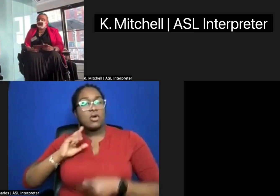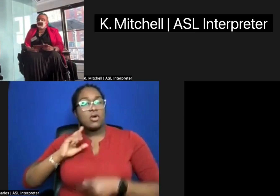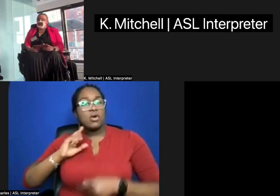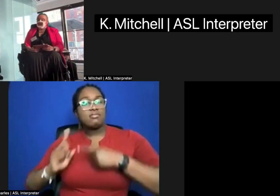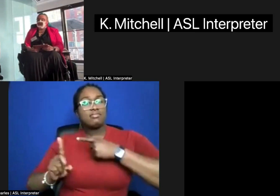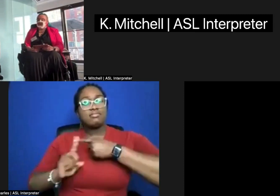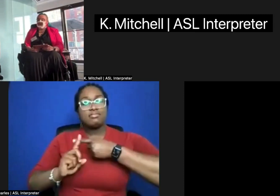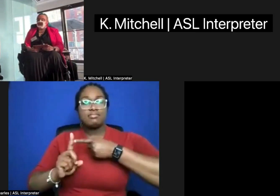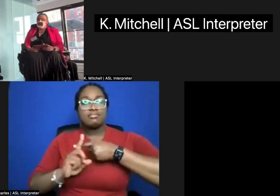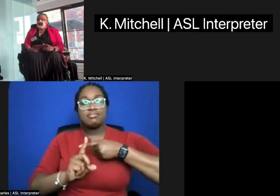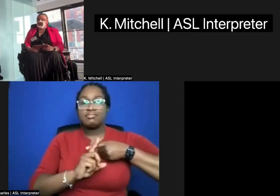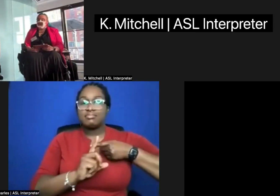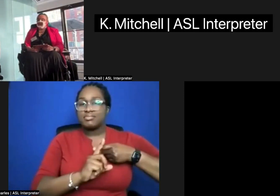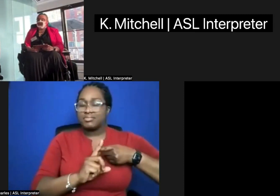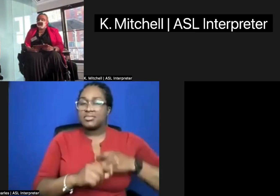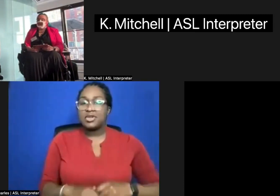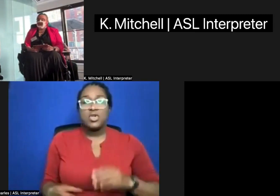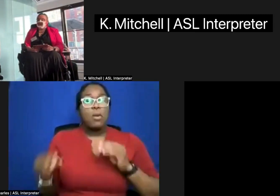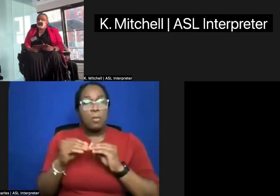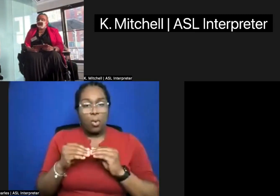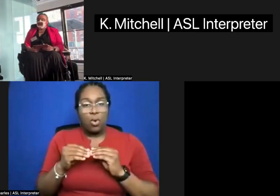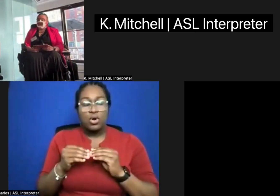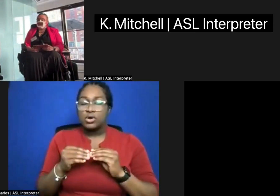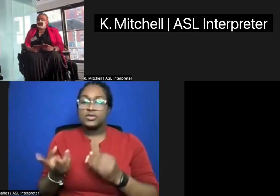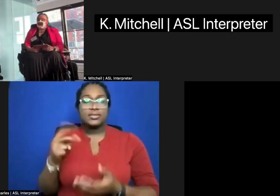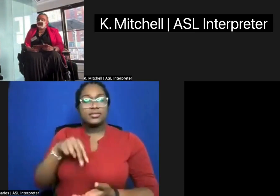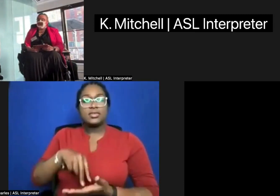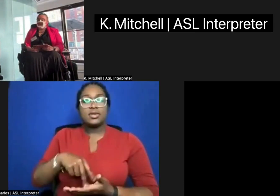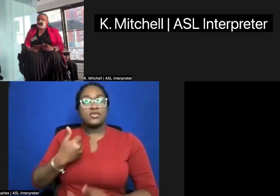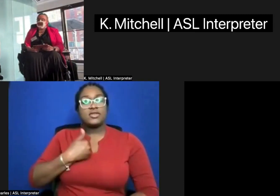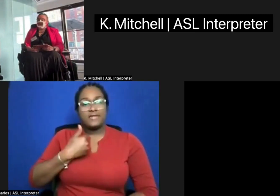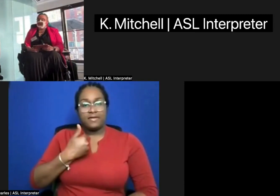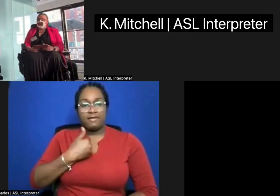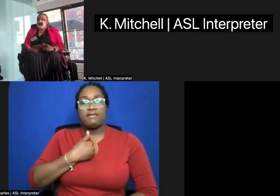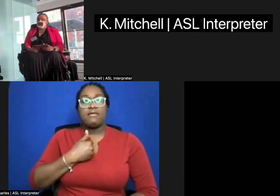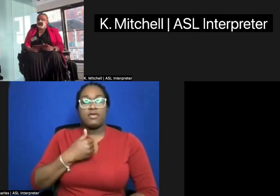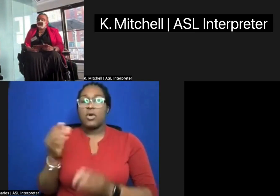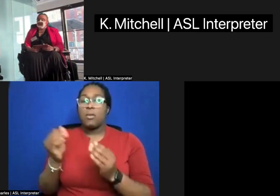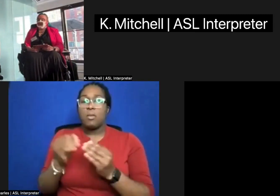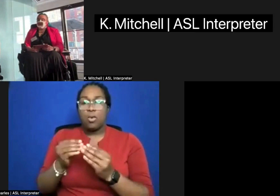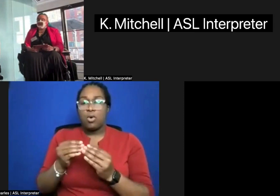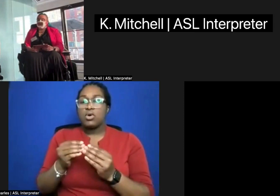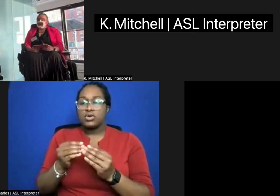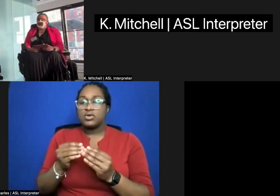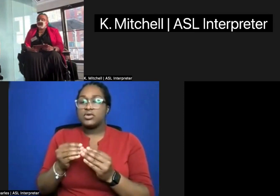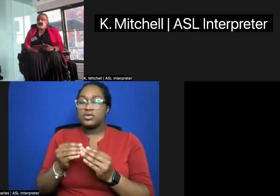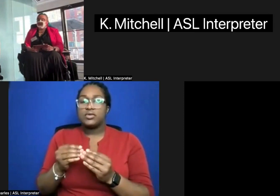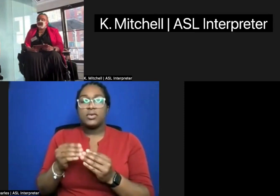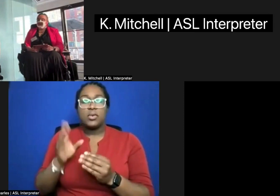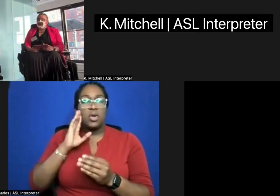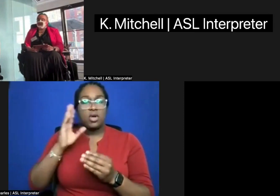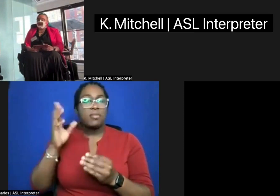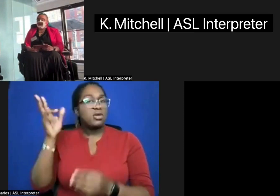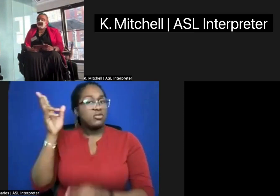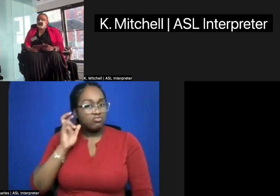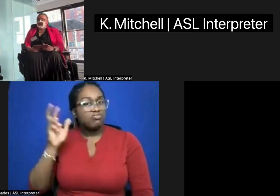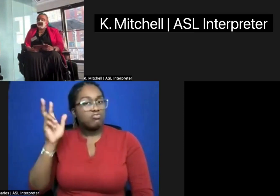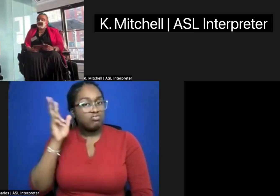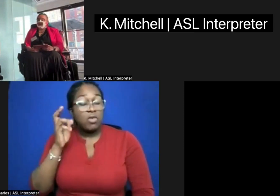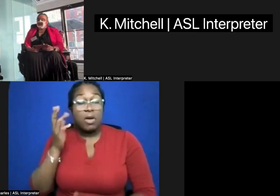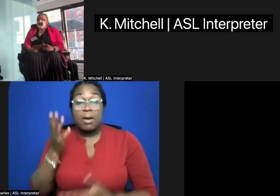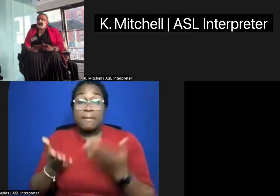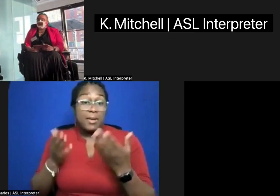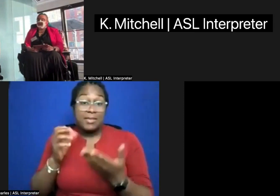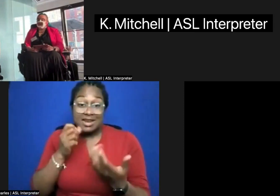run. The more you stick up for yourself, the more you demand to be heard. Maybe you're not going to be successful